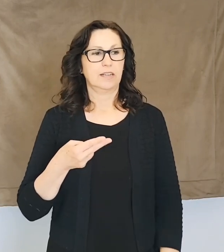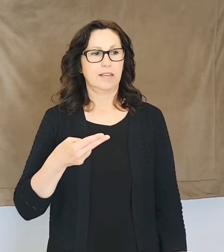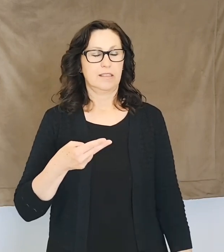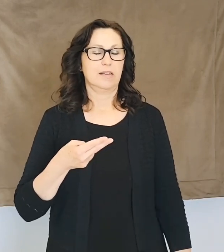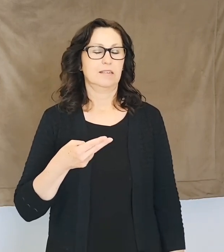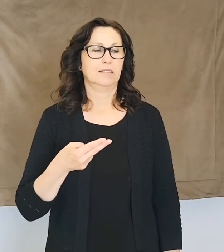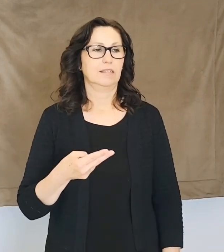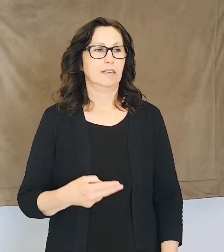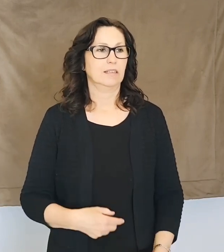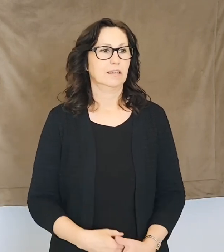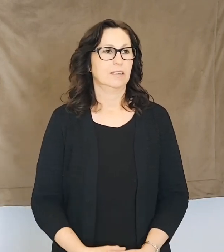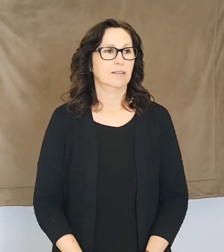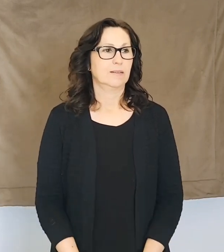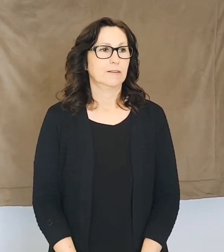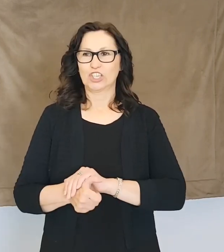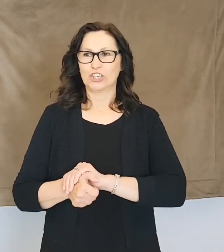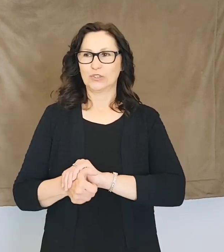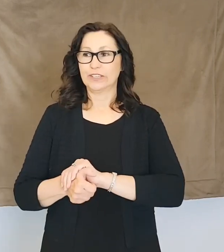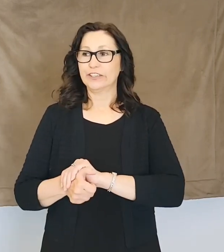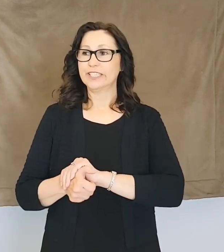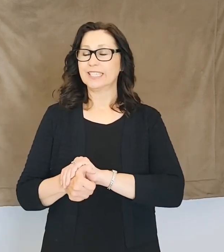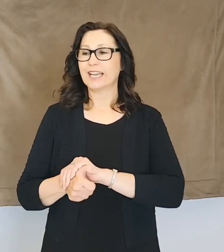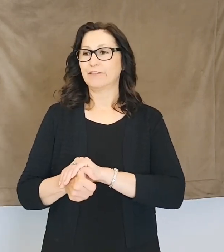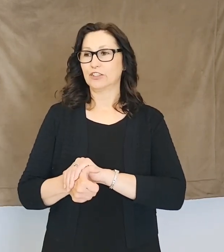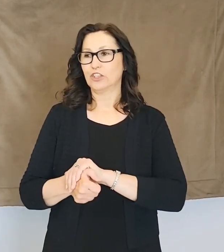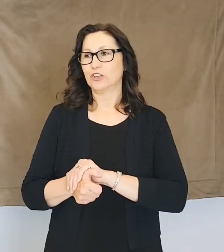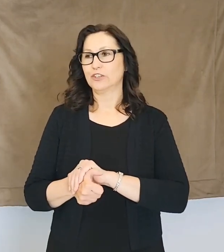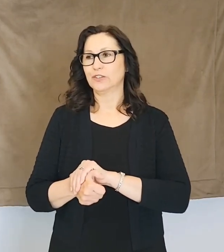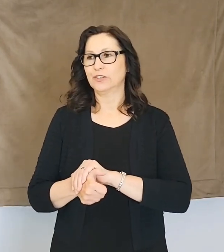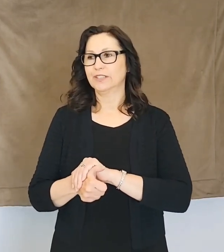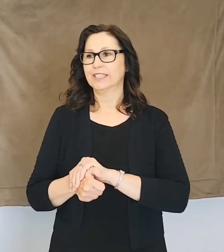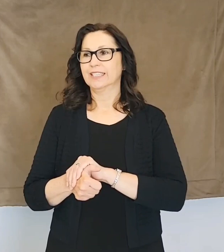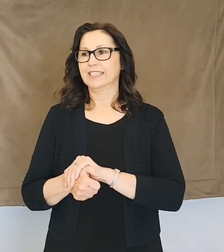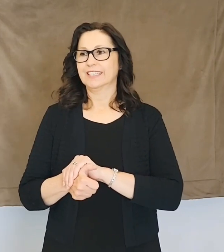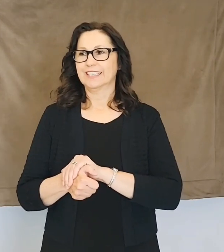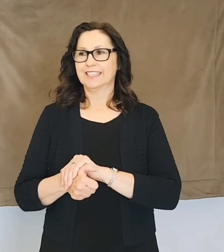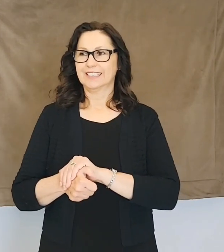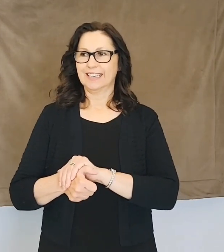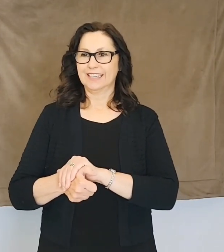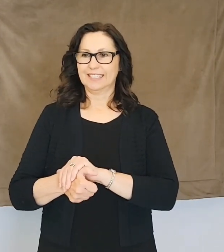mm-hmm. like that. Okay. Turtle. There is a sign for turtle. Yeah.